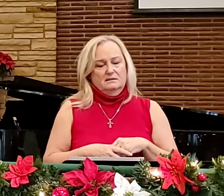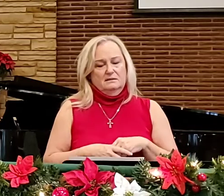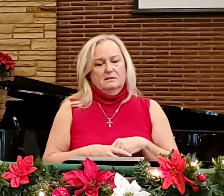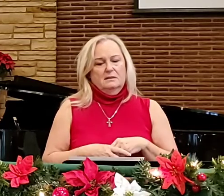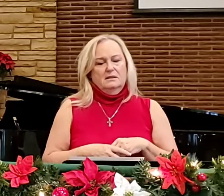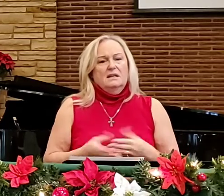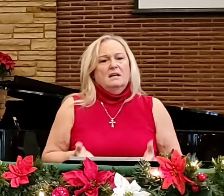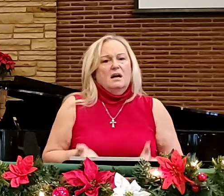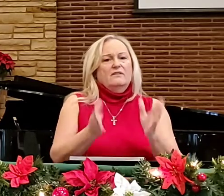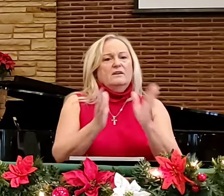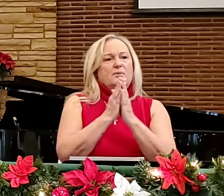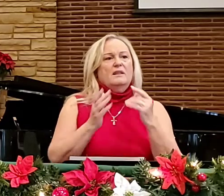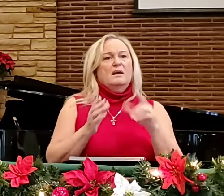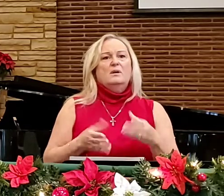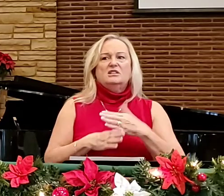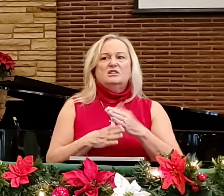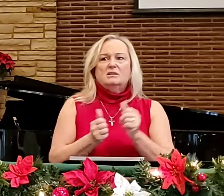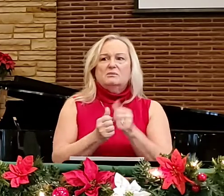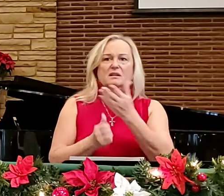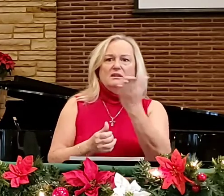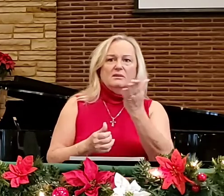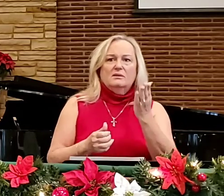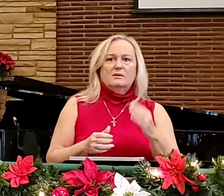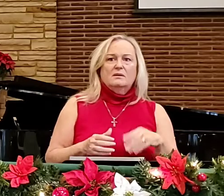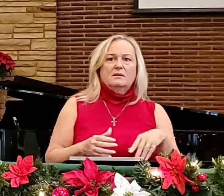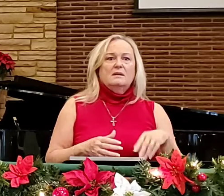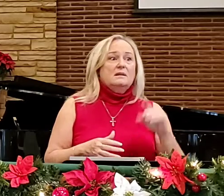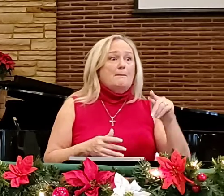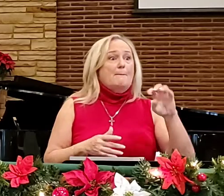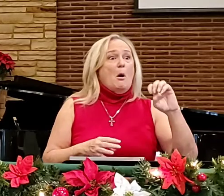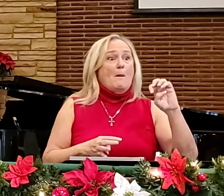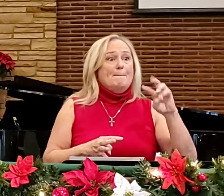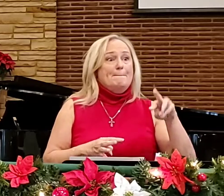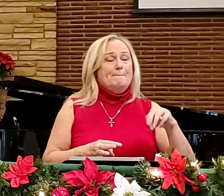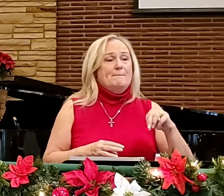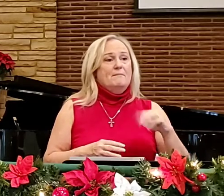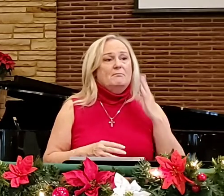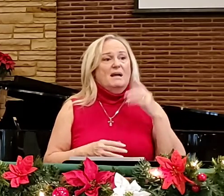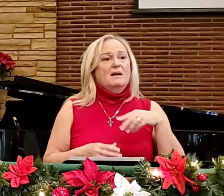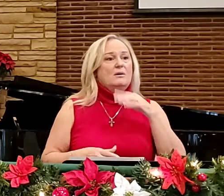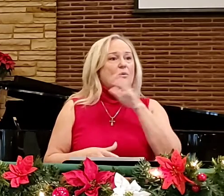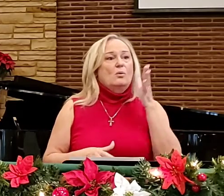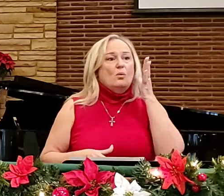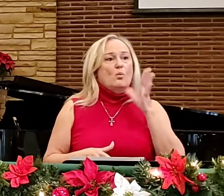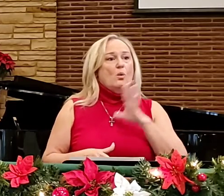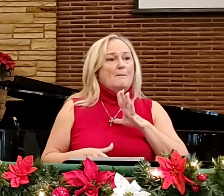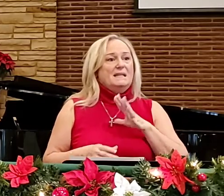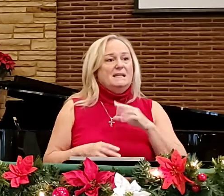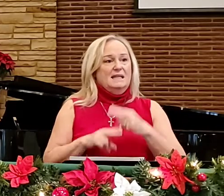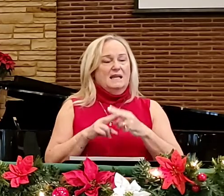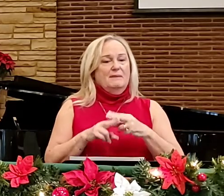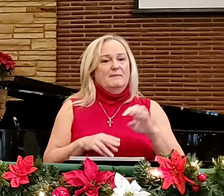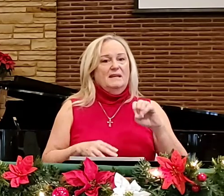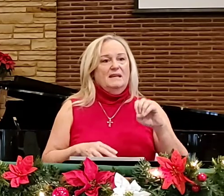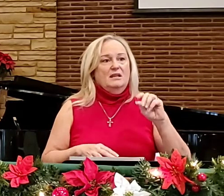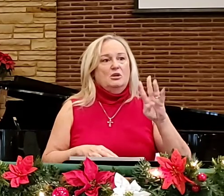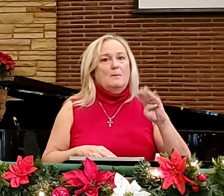But he offered a prayer that I want to share with you. It is a poem by a woman named Enuma Okoro.